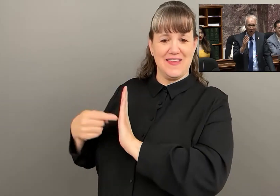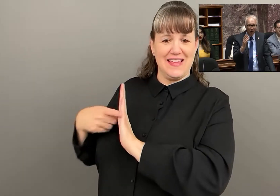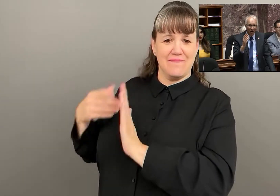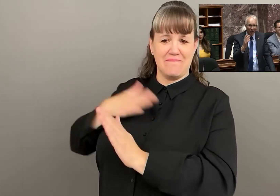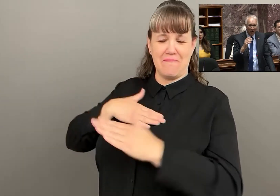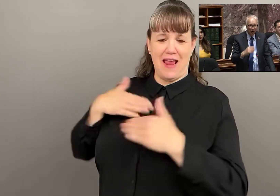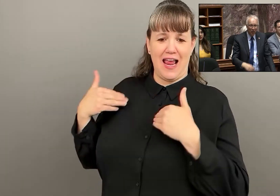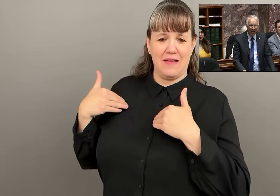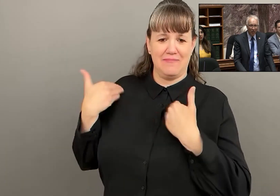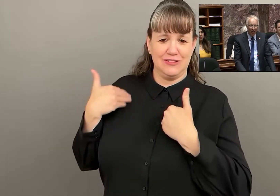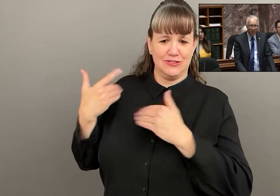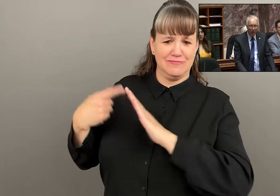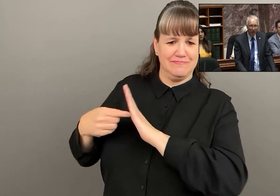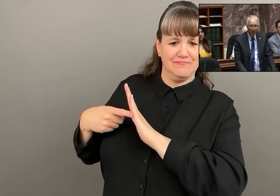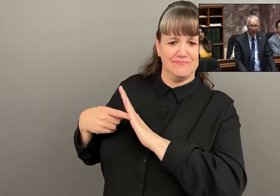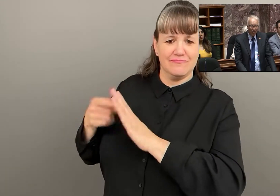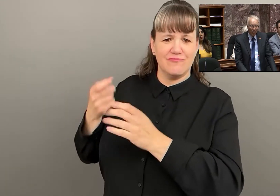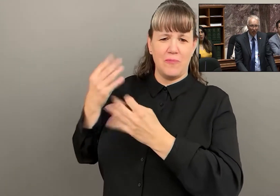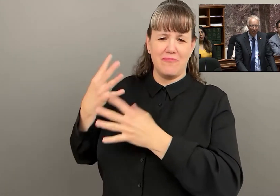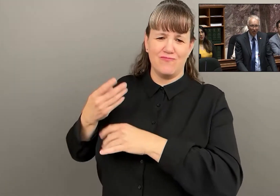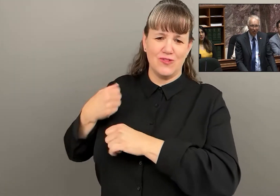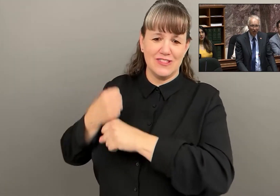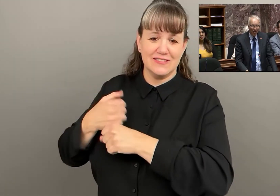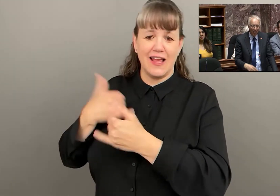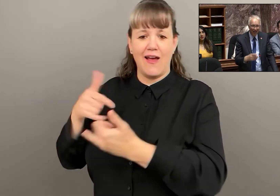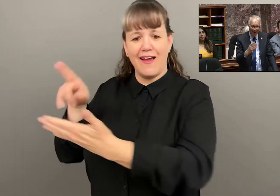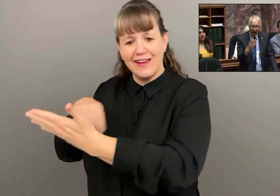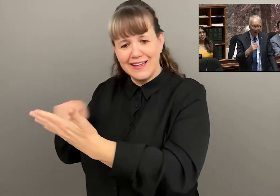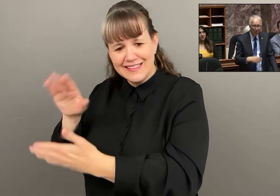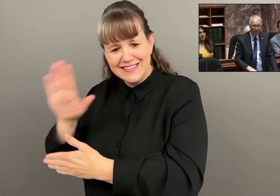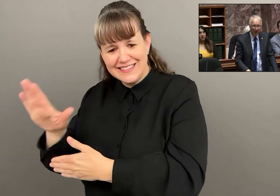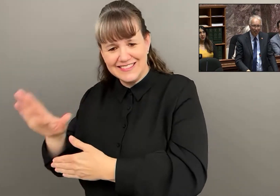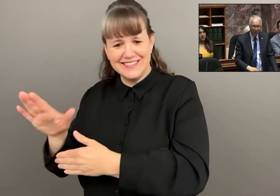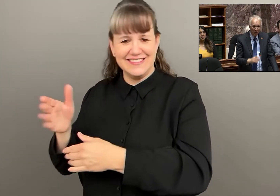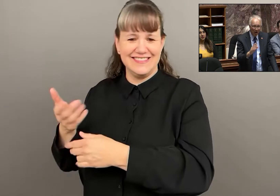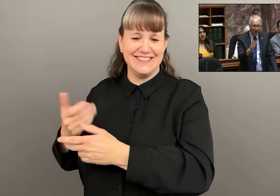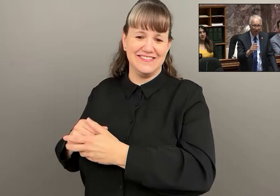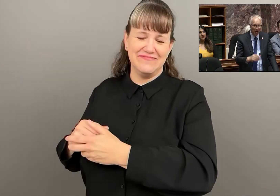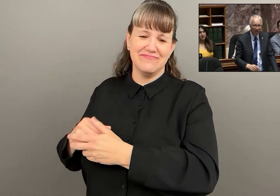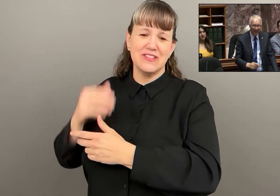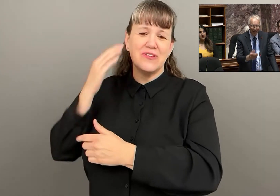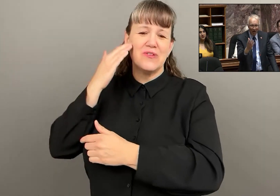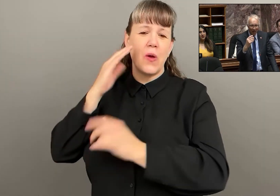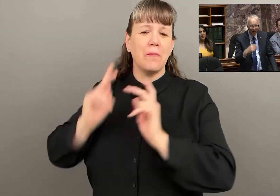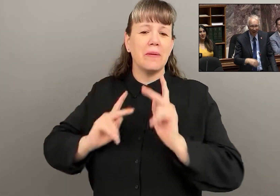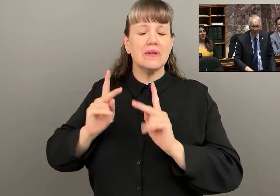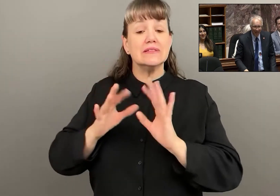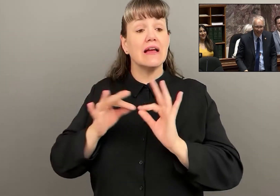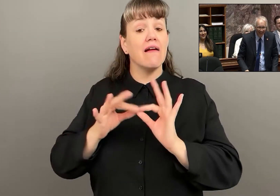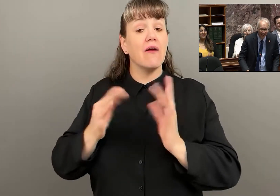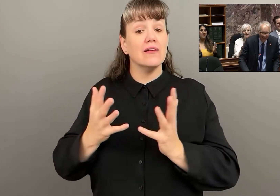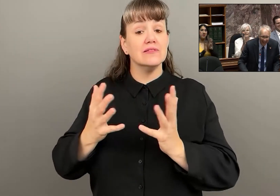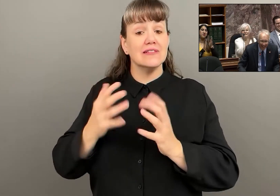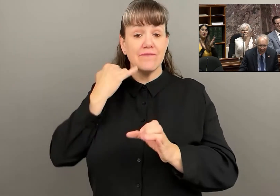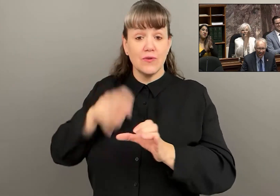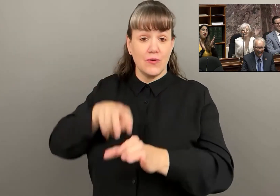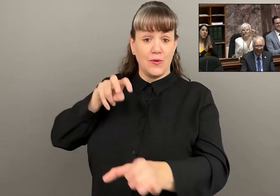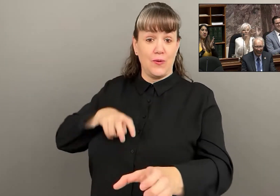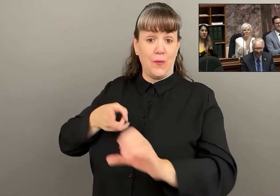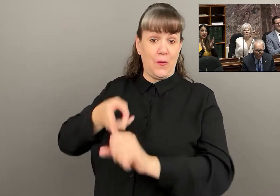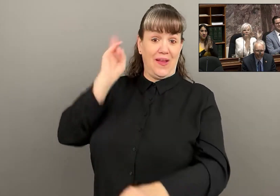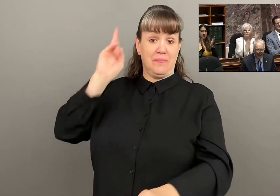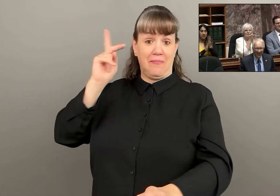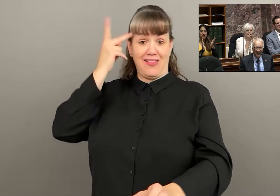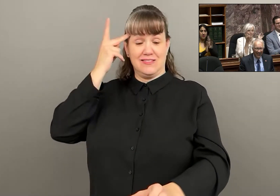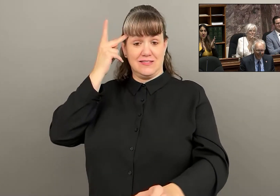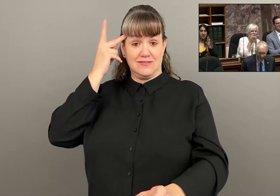say, you know, they do say when you leave politics, you look 10 years younger. And I hope the recovery's going well. You look good. Welcome to the House.